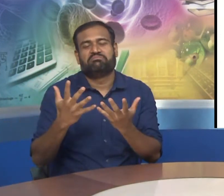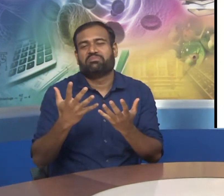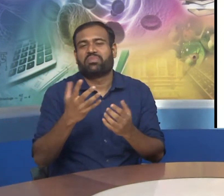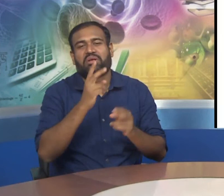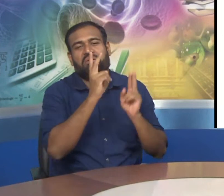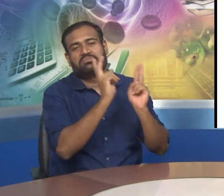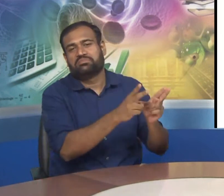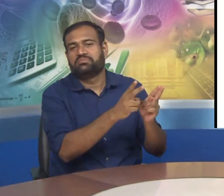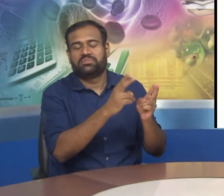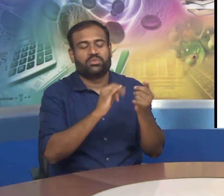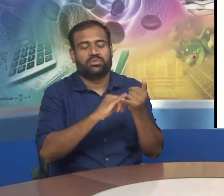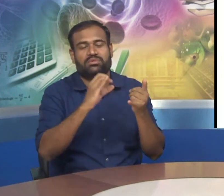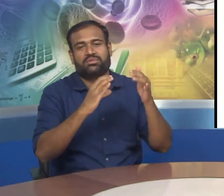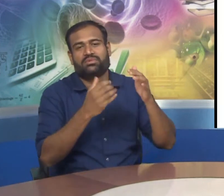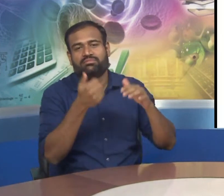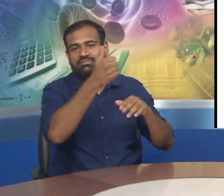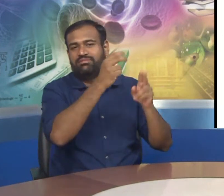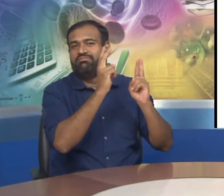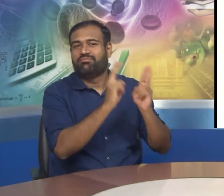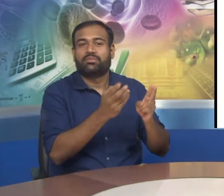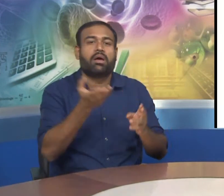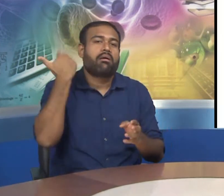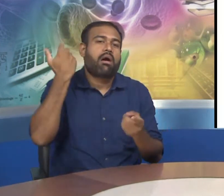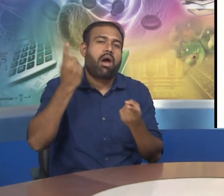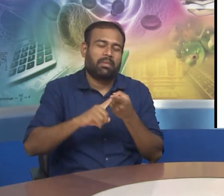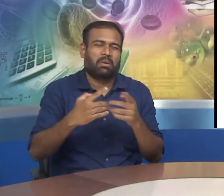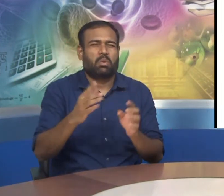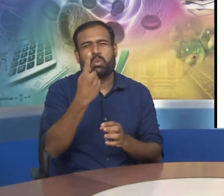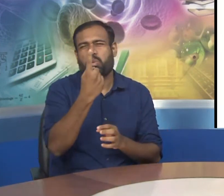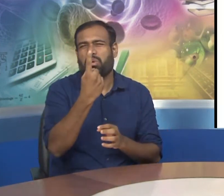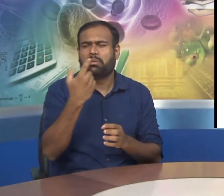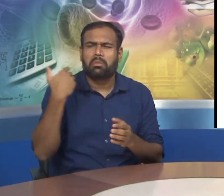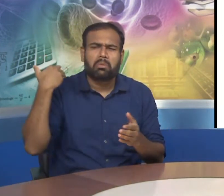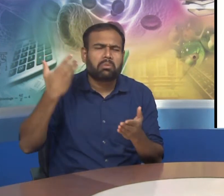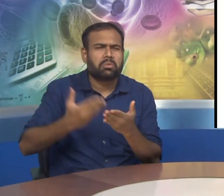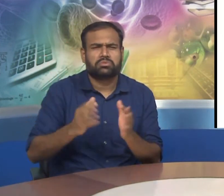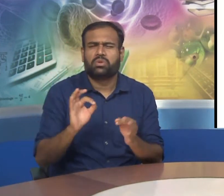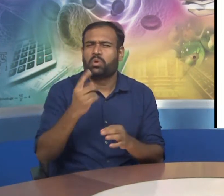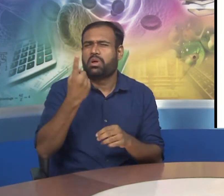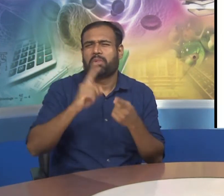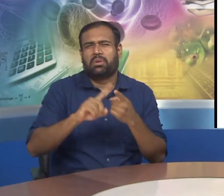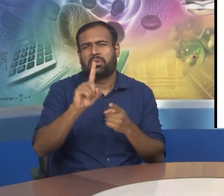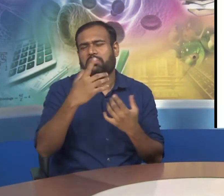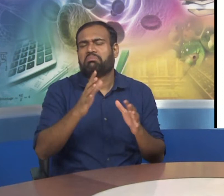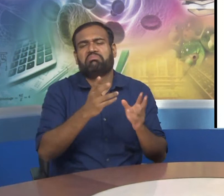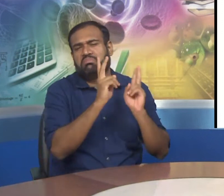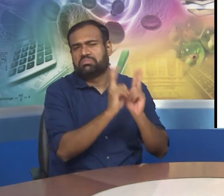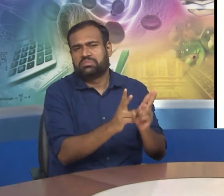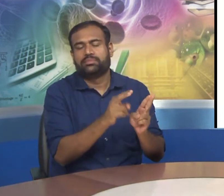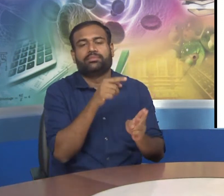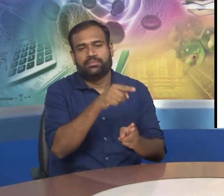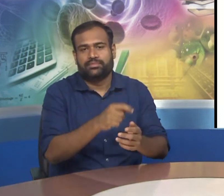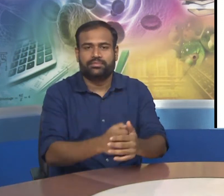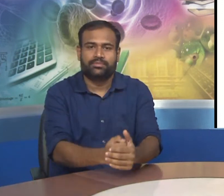But he or she could not be removed because the resolution could not be passed by the Parliament.